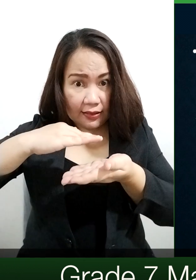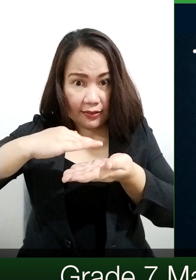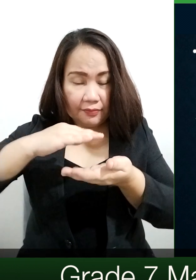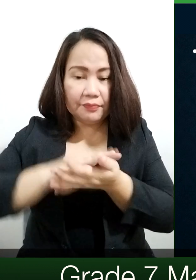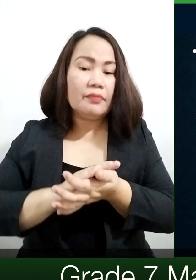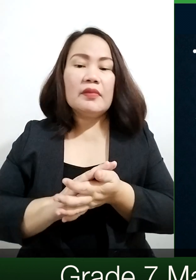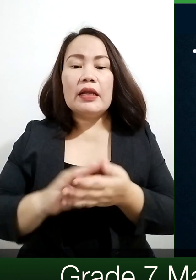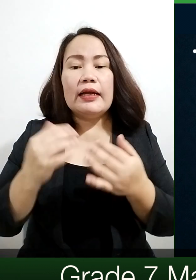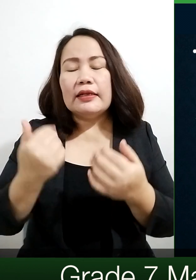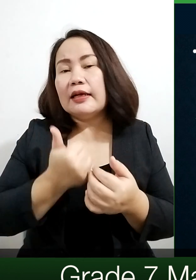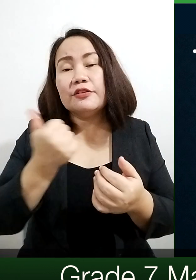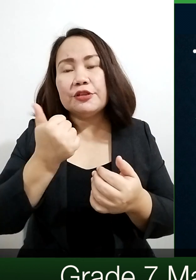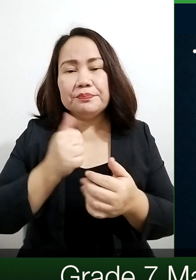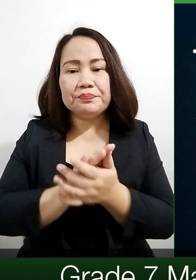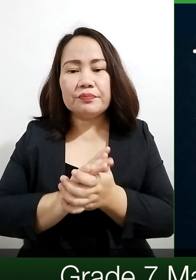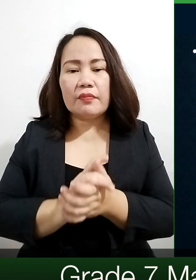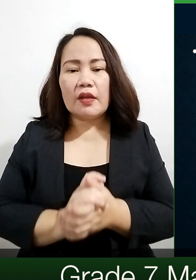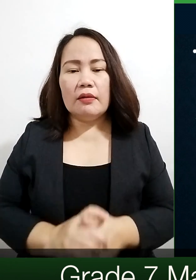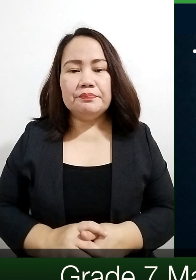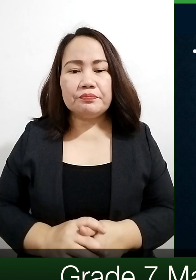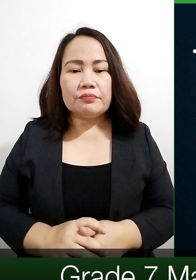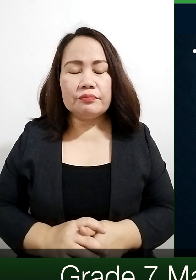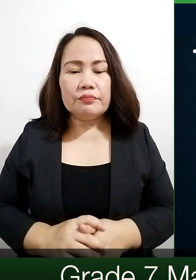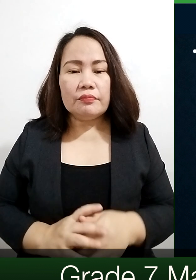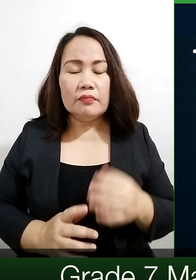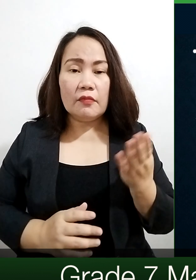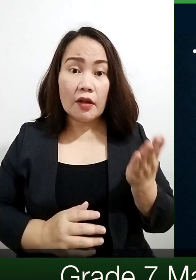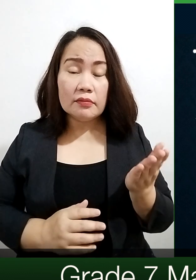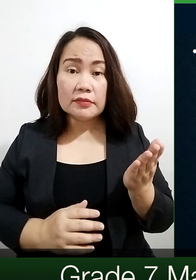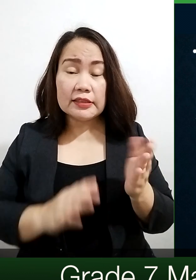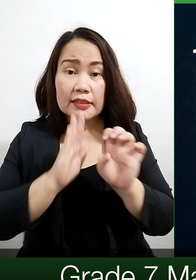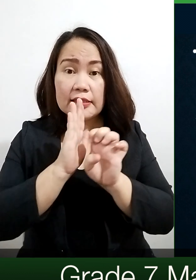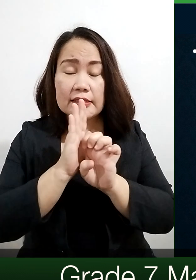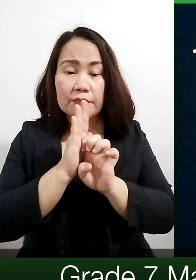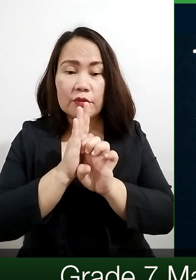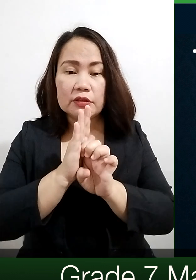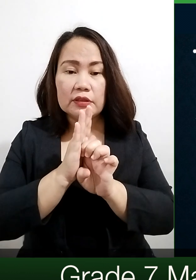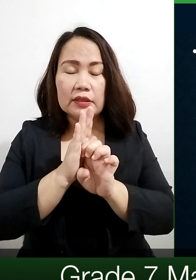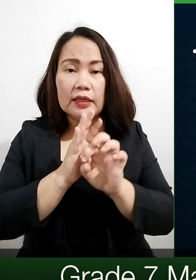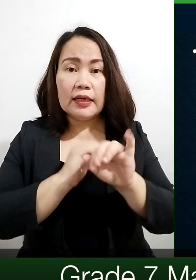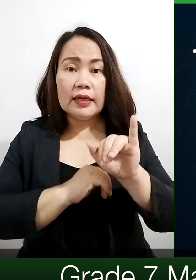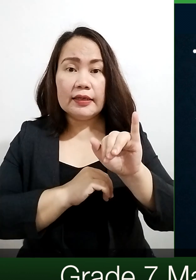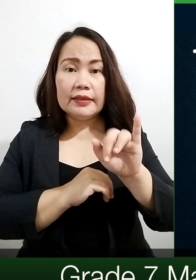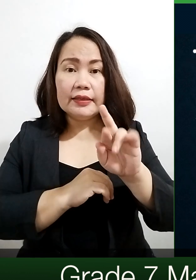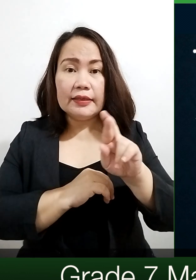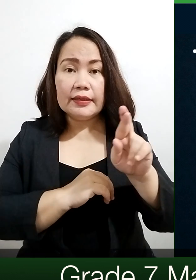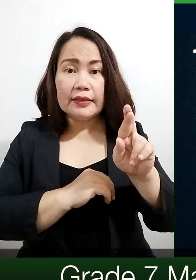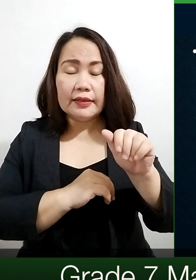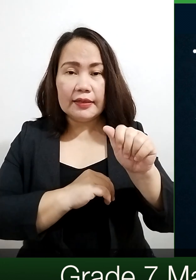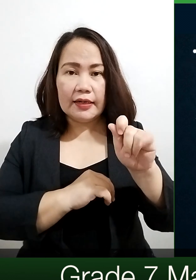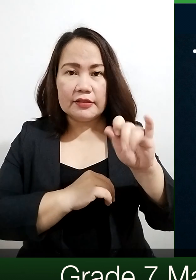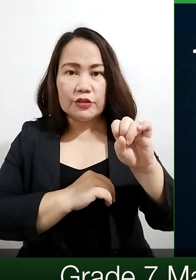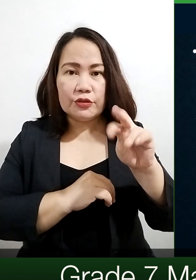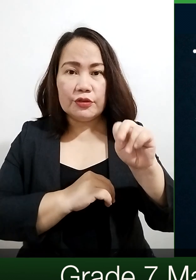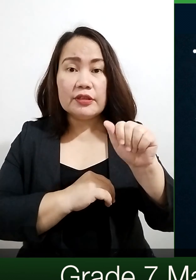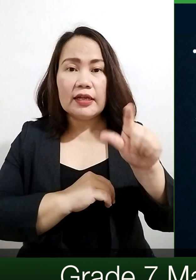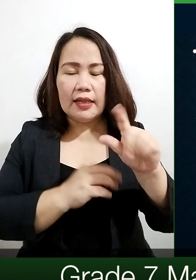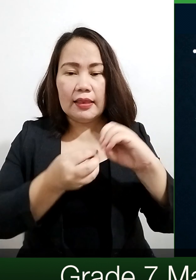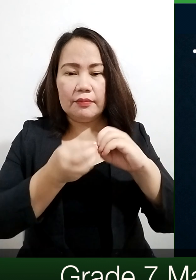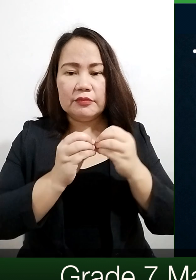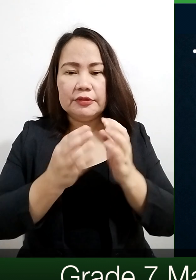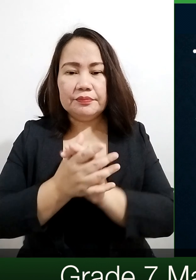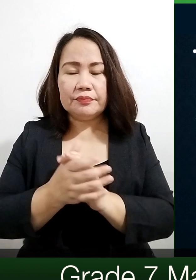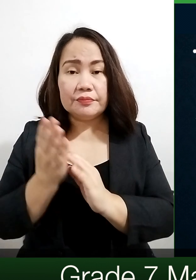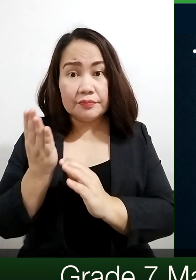have negative 1 and 1/2. Okay, by the way, this is an example of irrational number. Okay, this